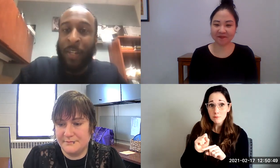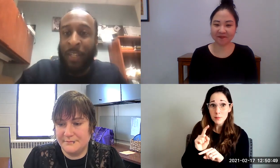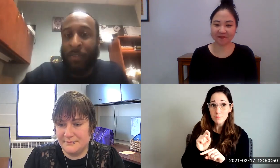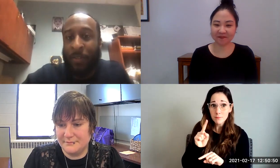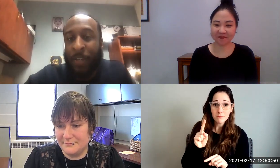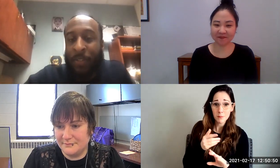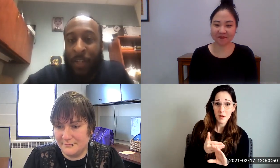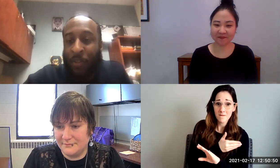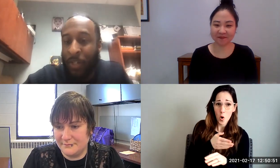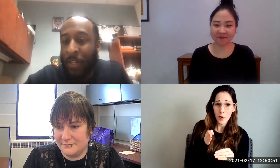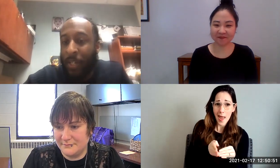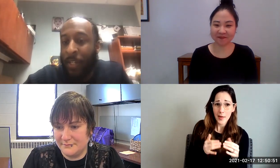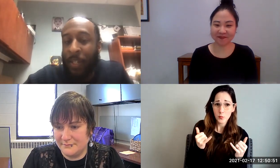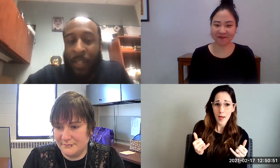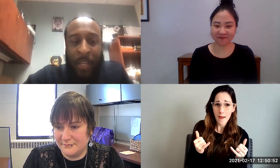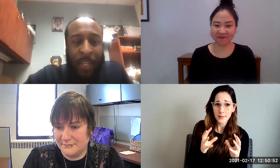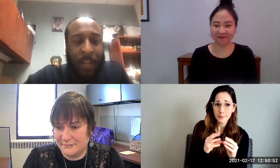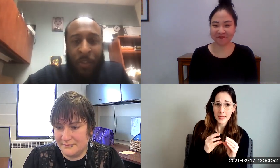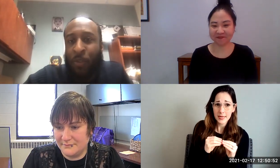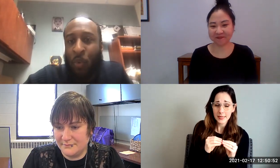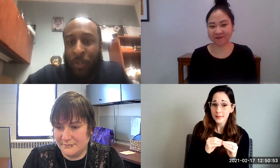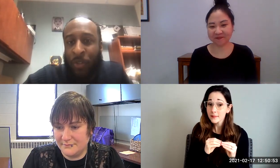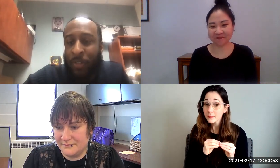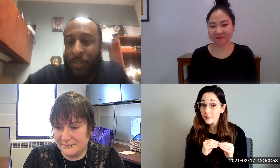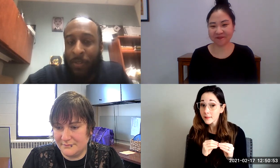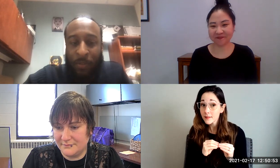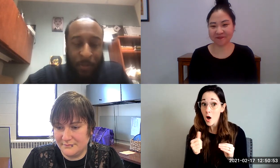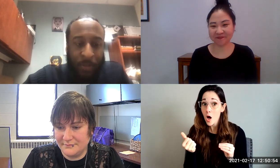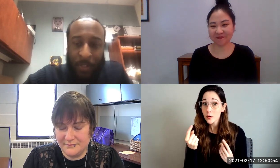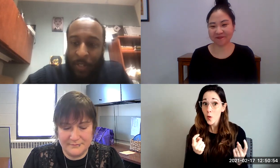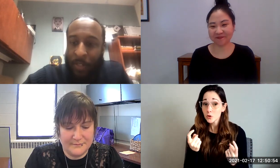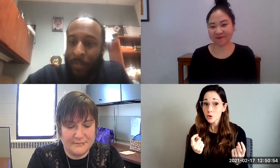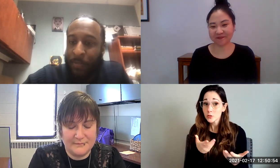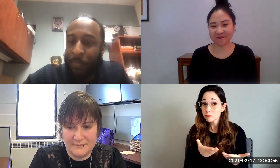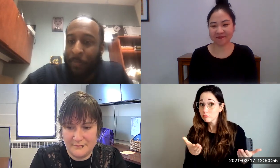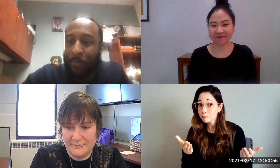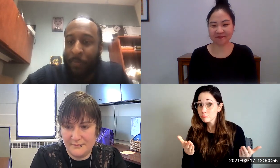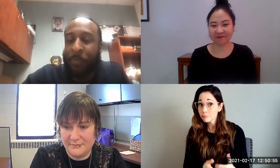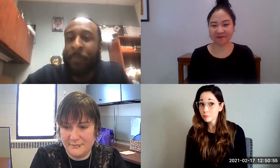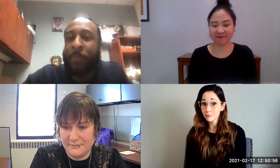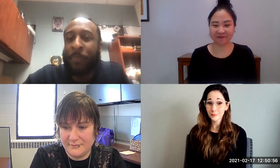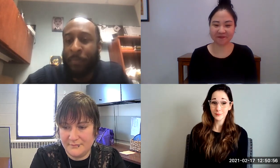end today's session. Any other questions?